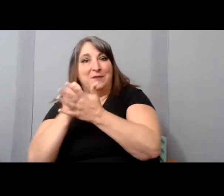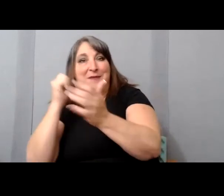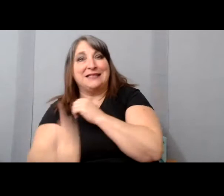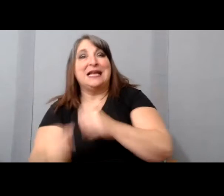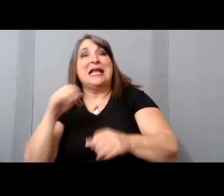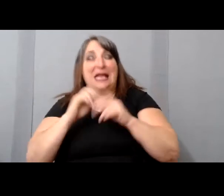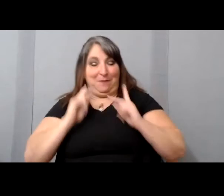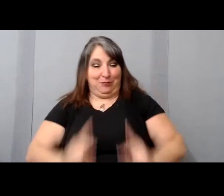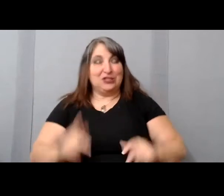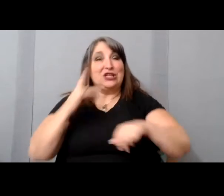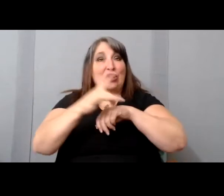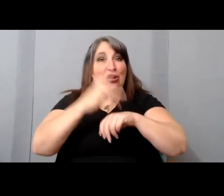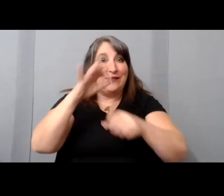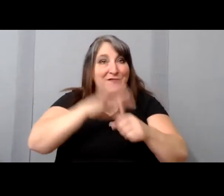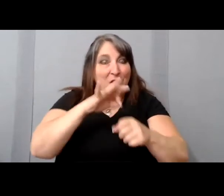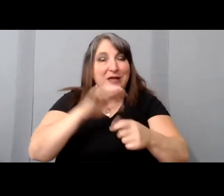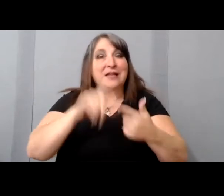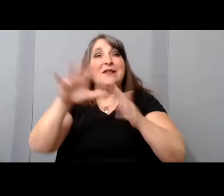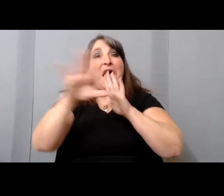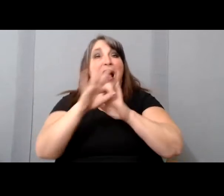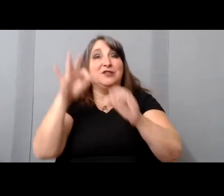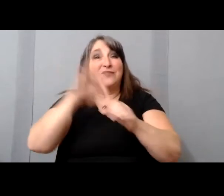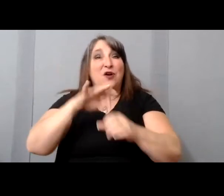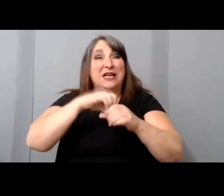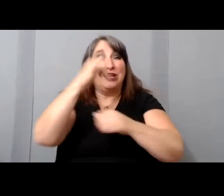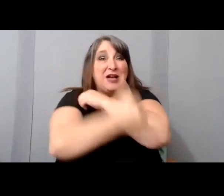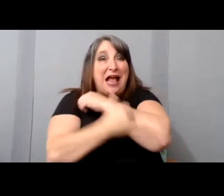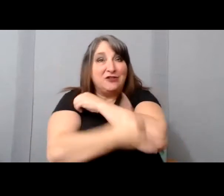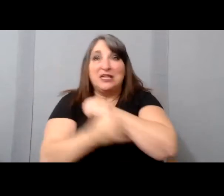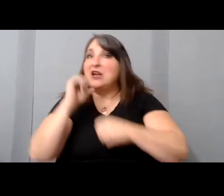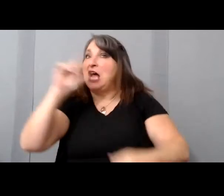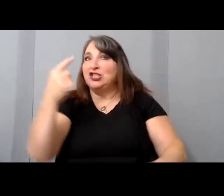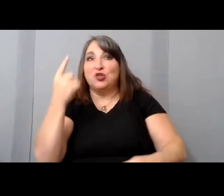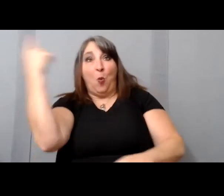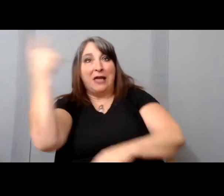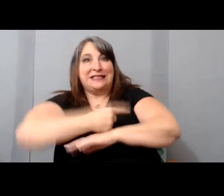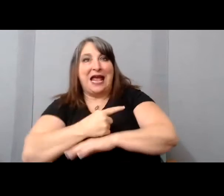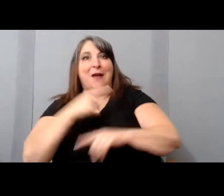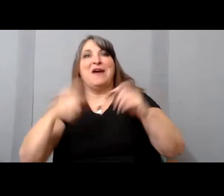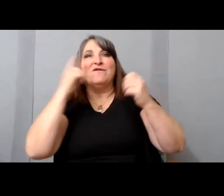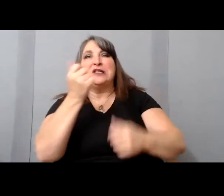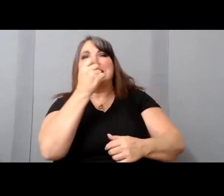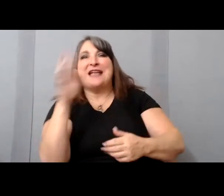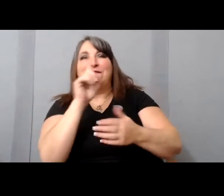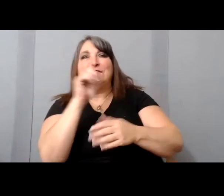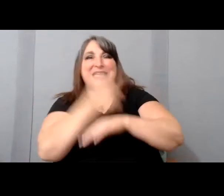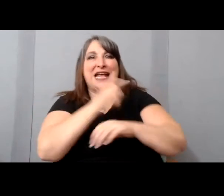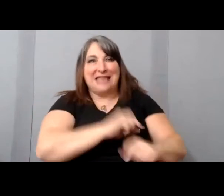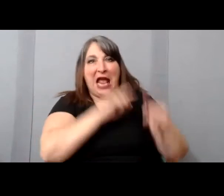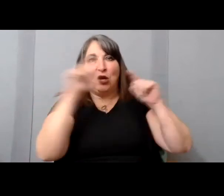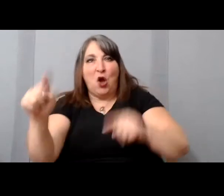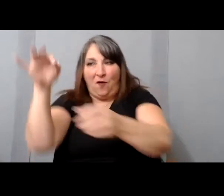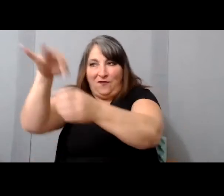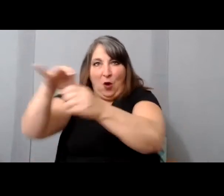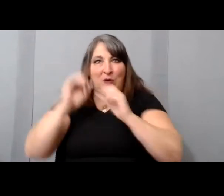the option of voting anywhere in your county, voting not just on election day, but for multiple days. The success of this November, I